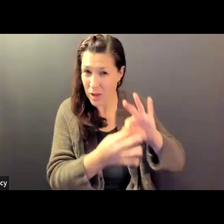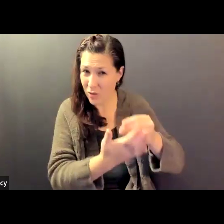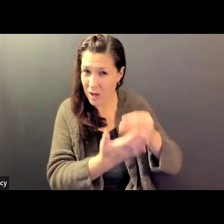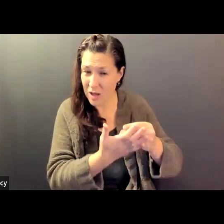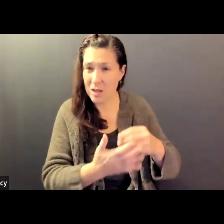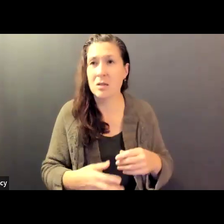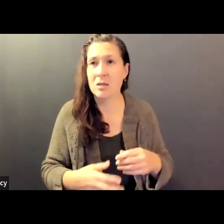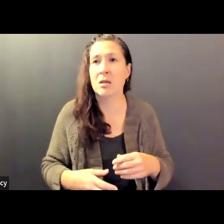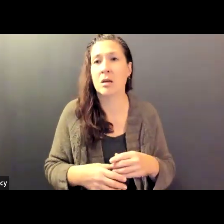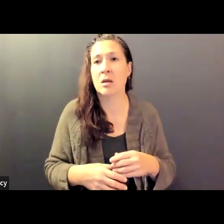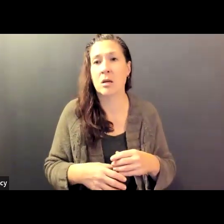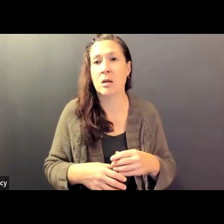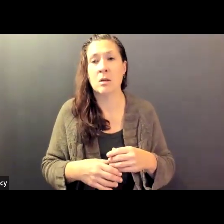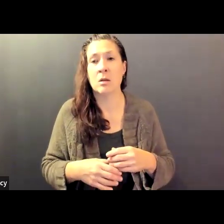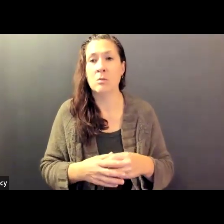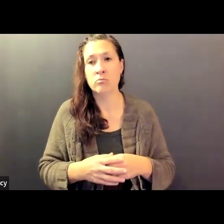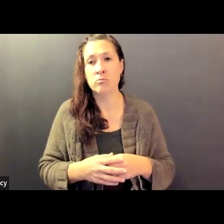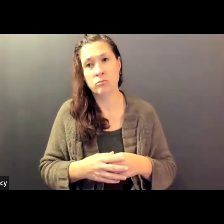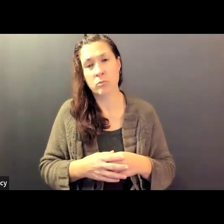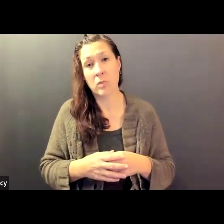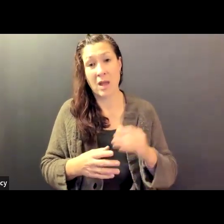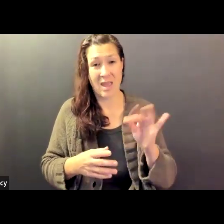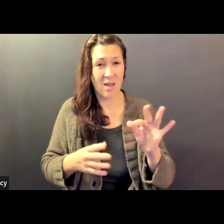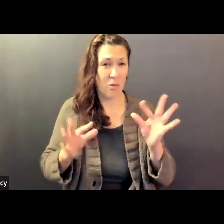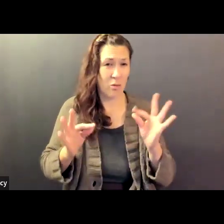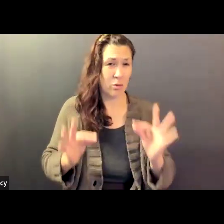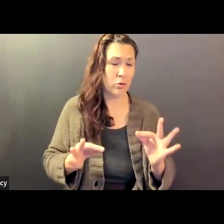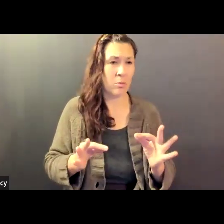shifting what we look at when we determine